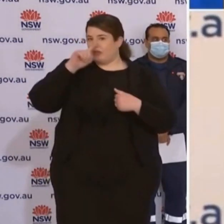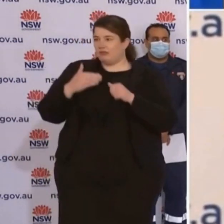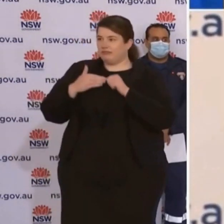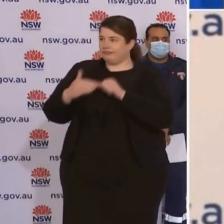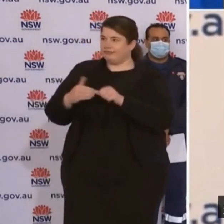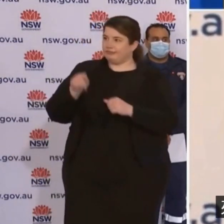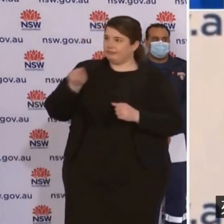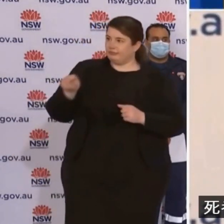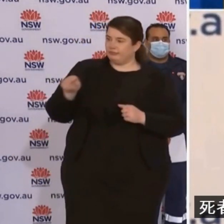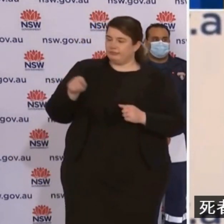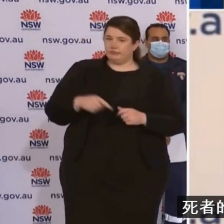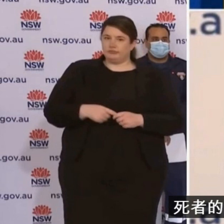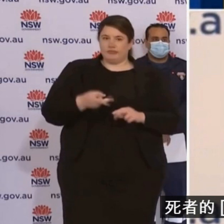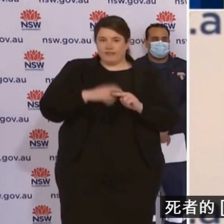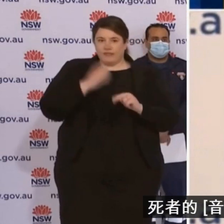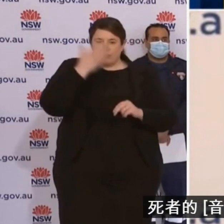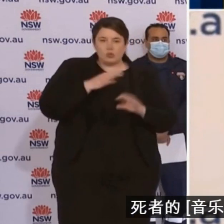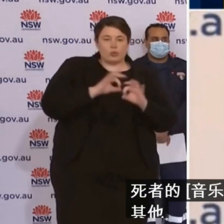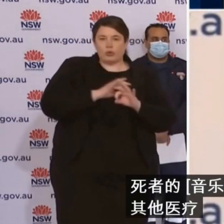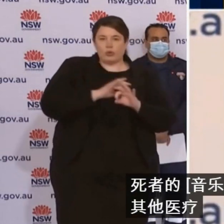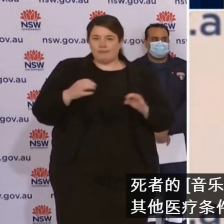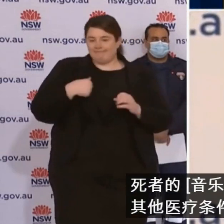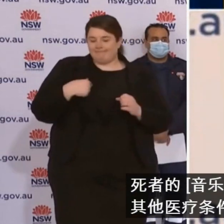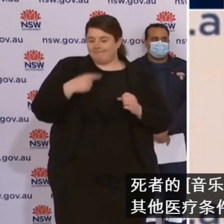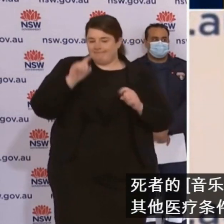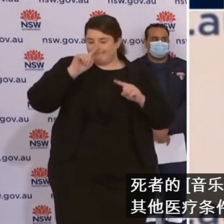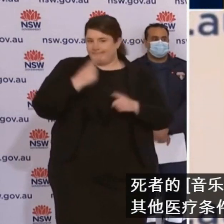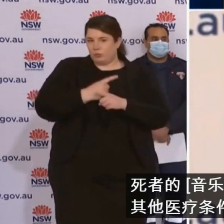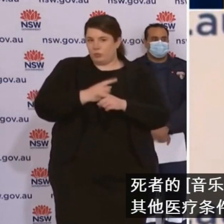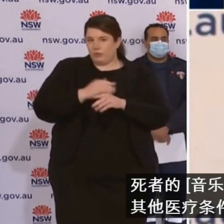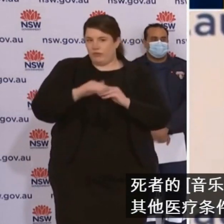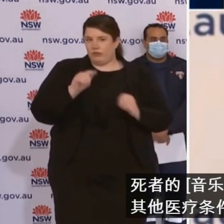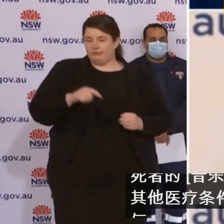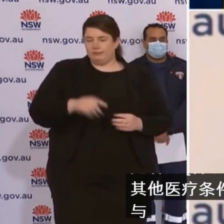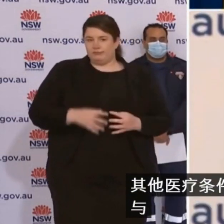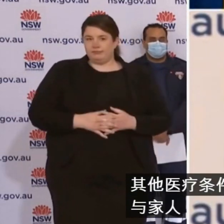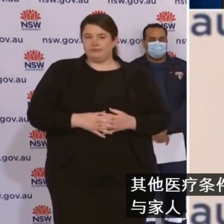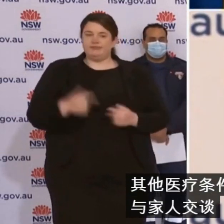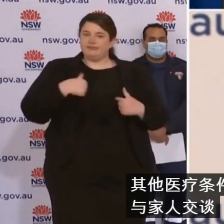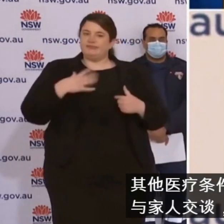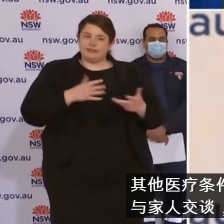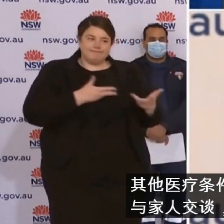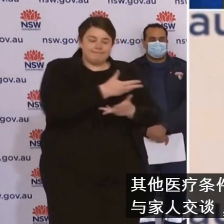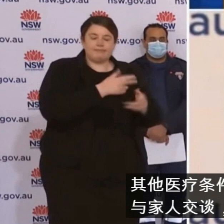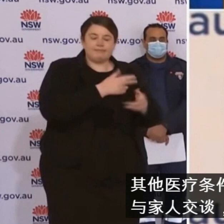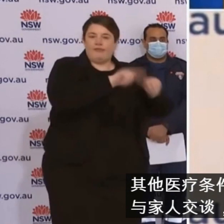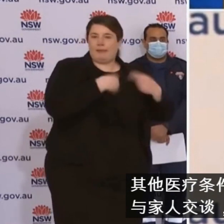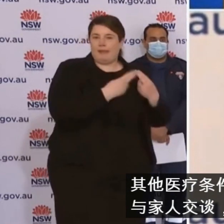nature of the person who died or give out any other medical conditions without first talking to the